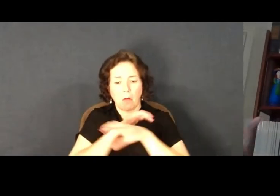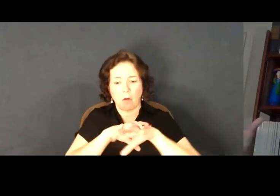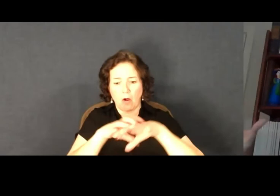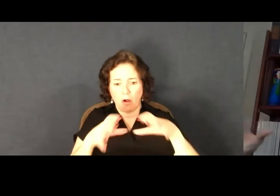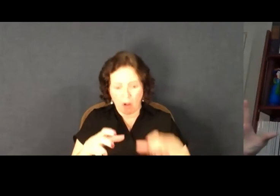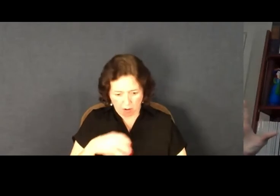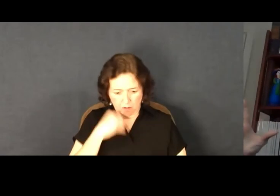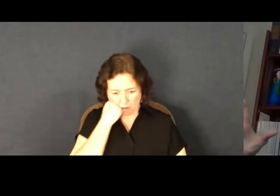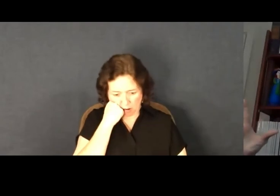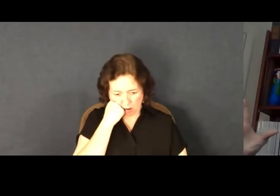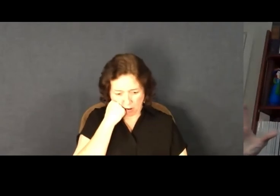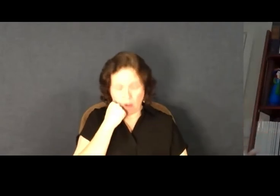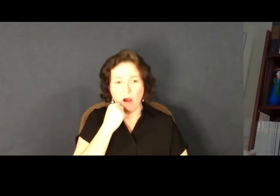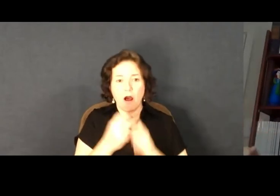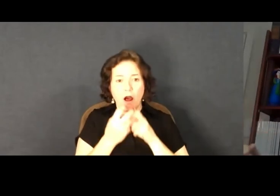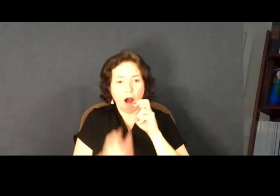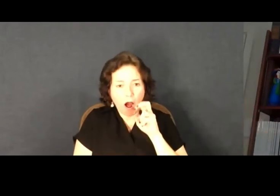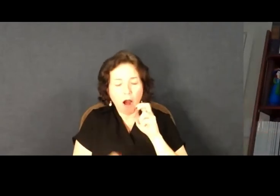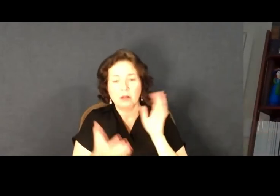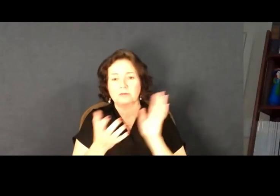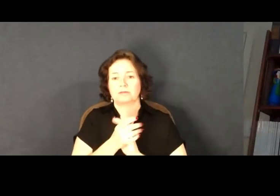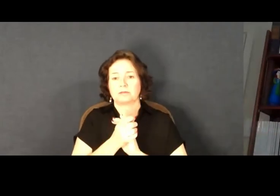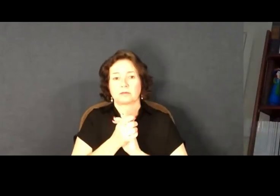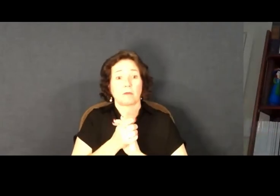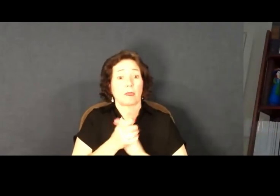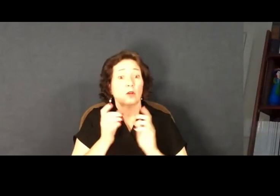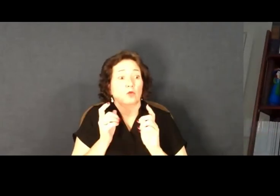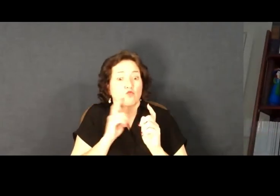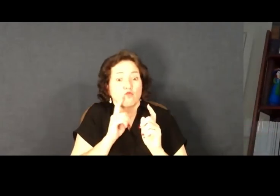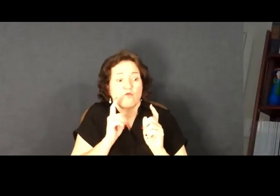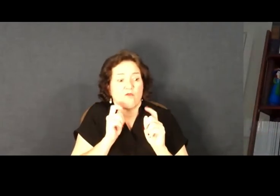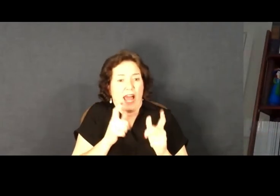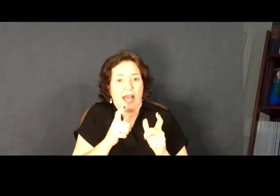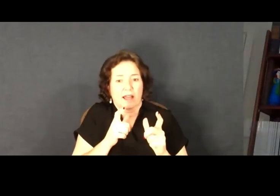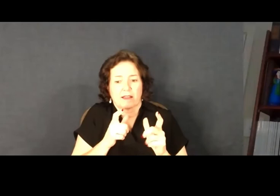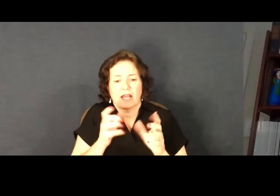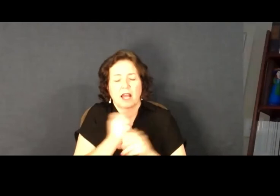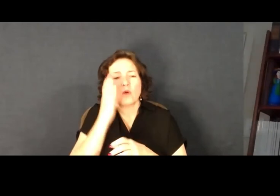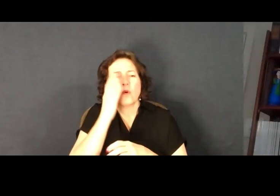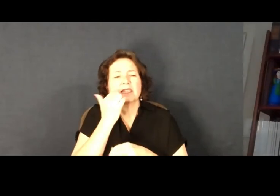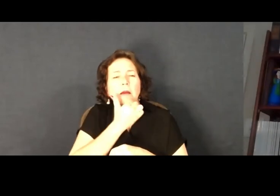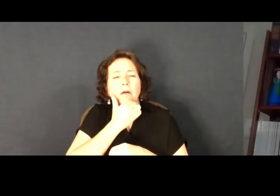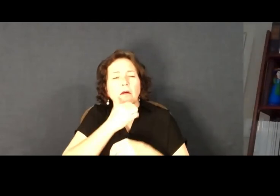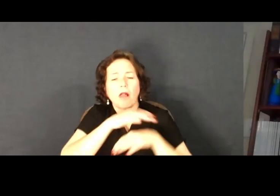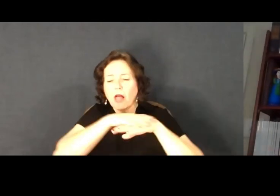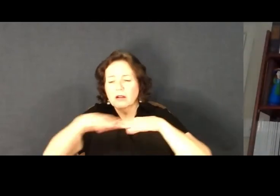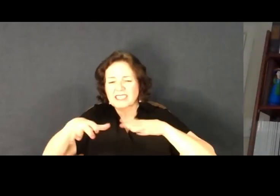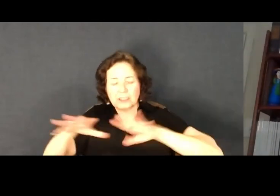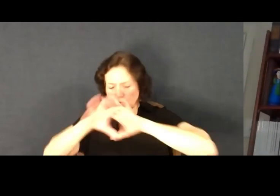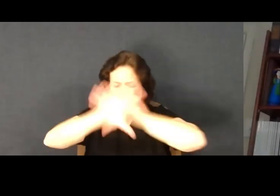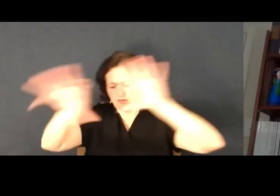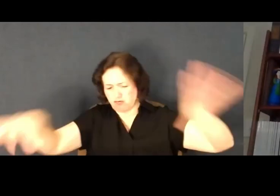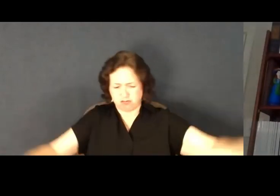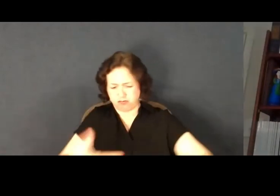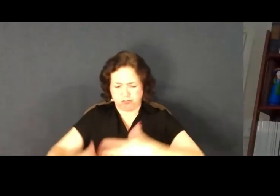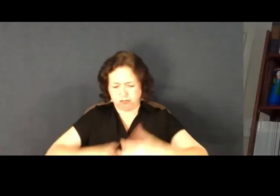de huesos. Quick, they got the tablecloth and they wrapped Clickety-Clack up in